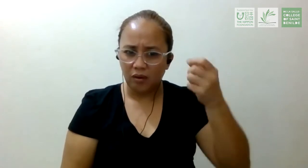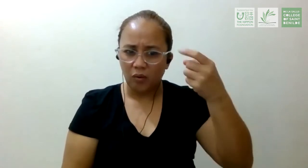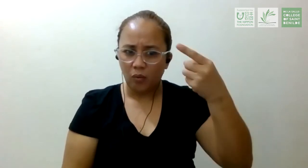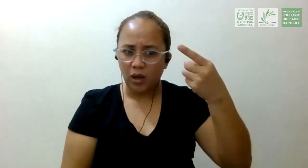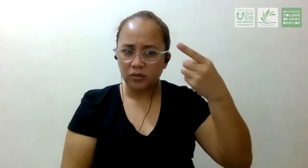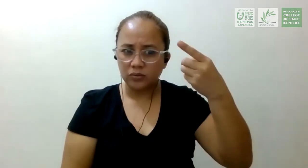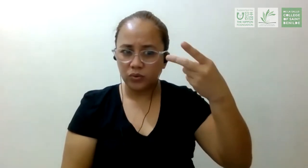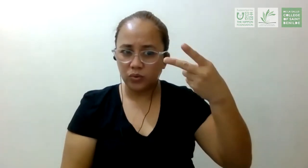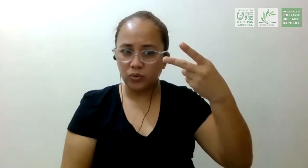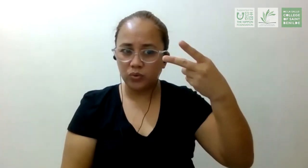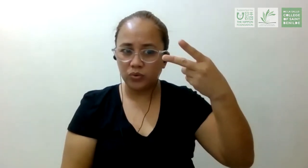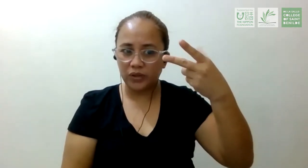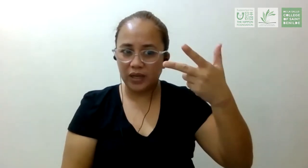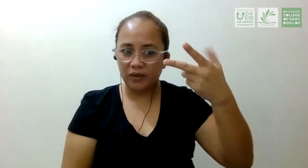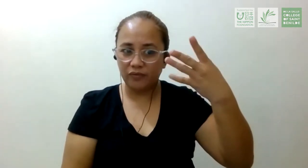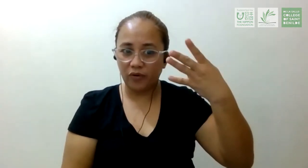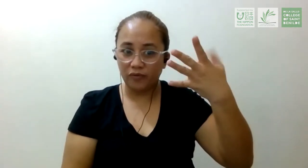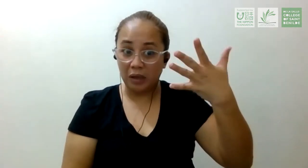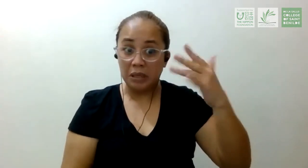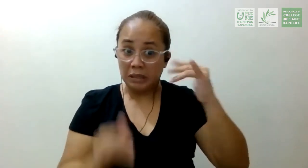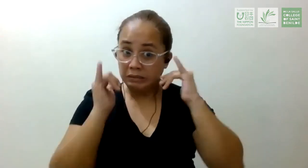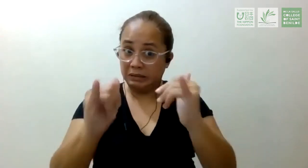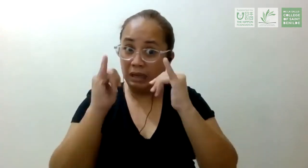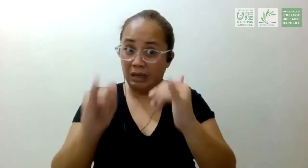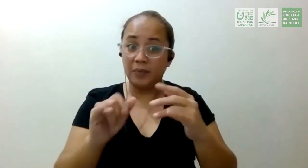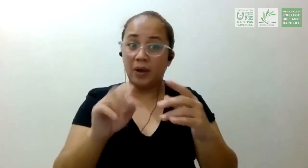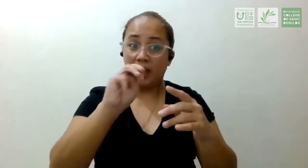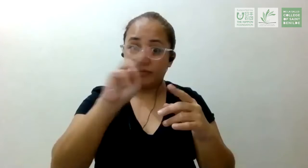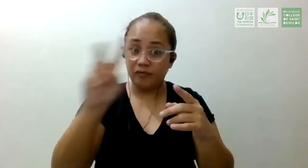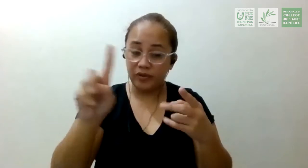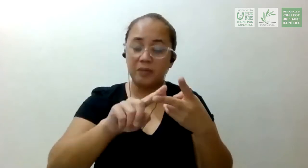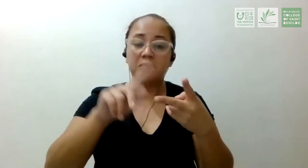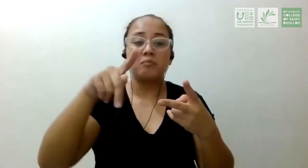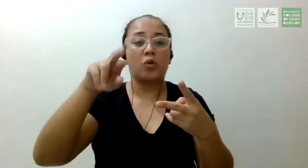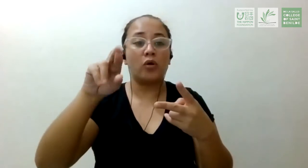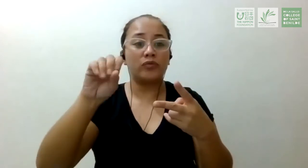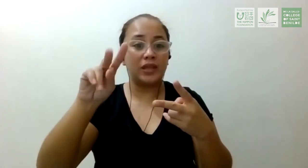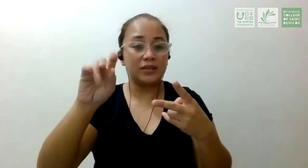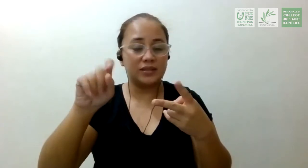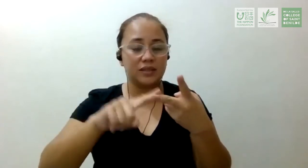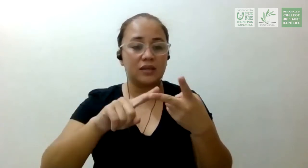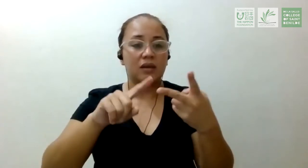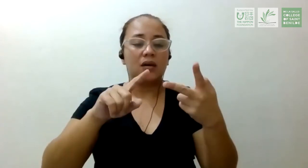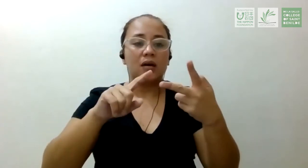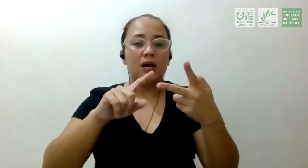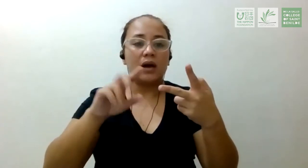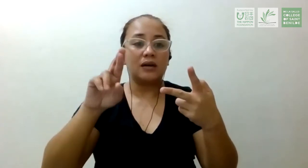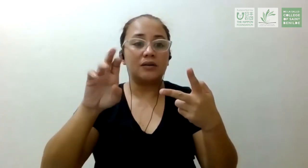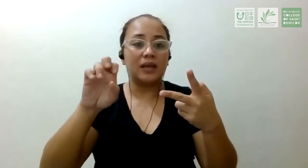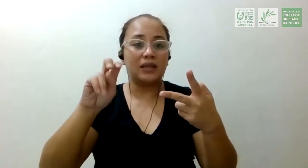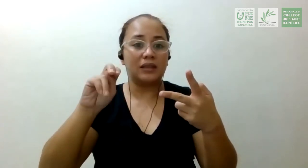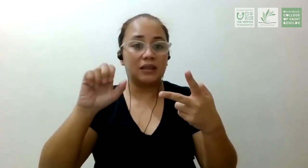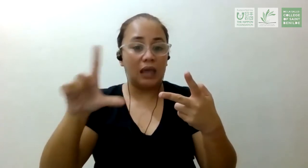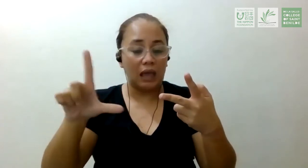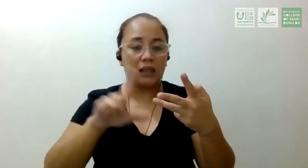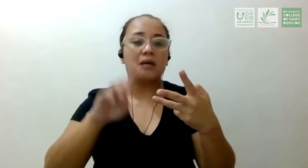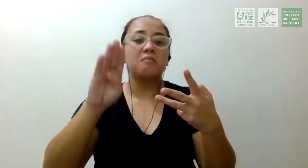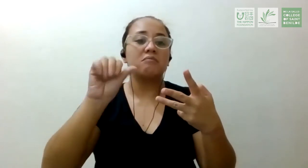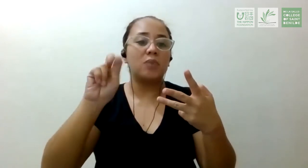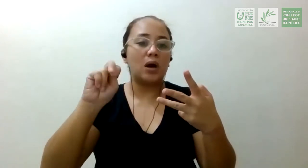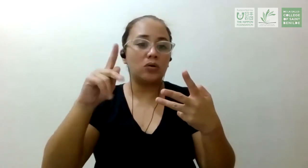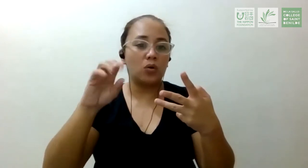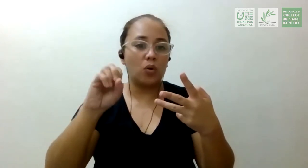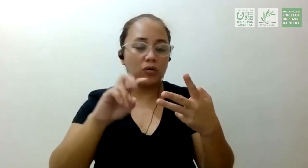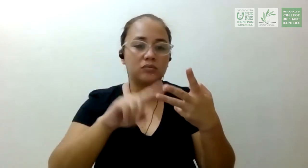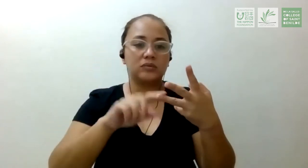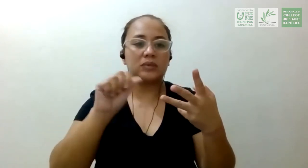for the places, 1, 2, 3, 4, 5. Martha's Vineyard, Providence Island, Reno Island, Vancouver,